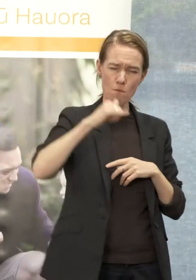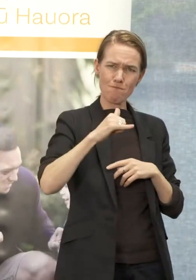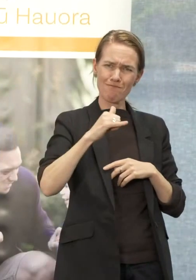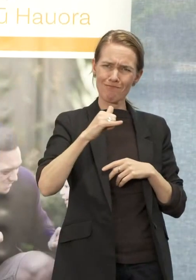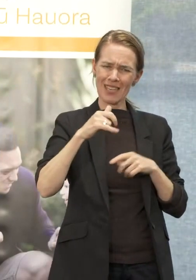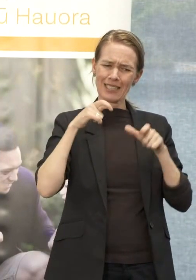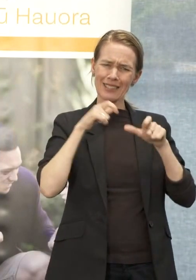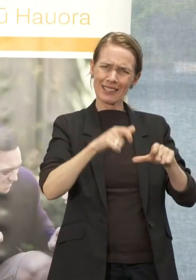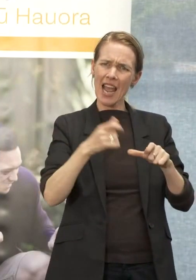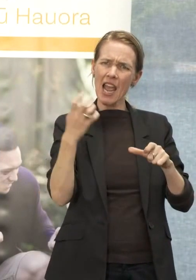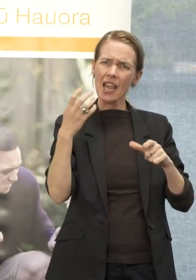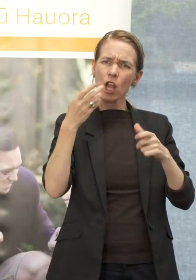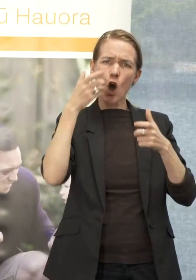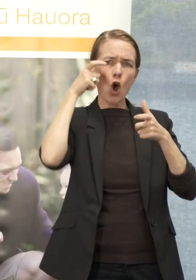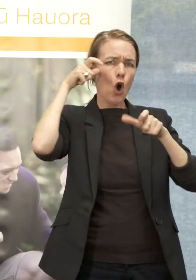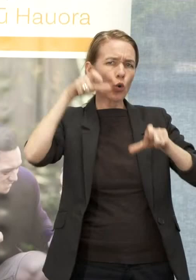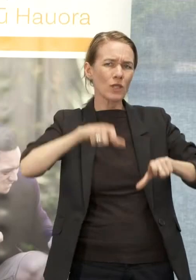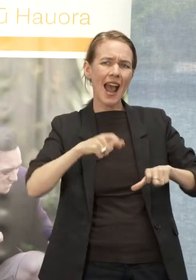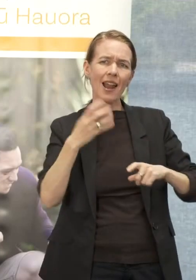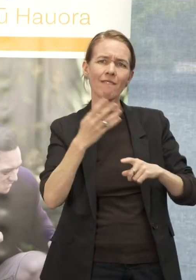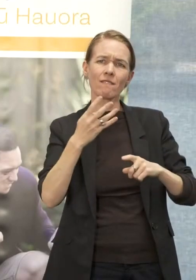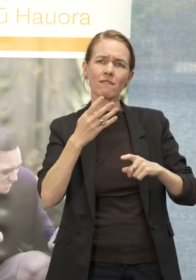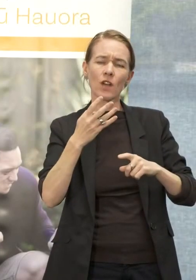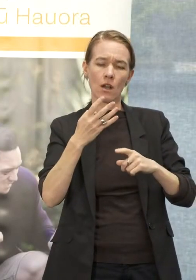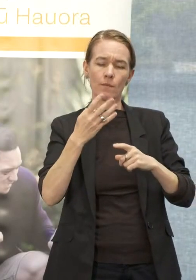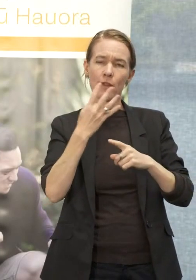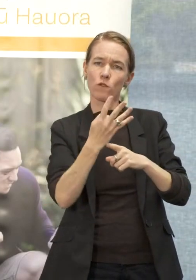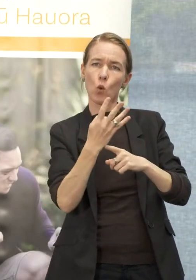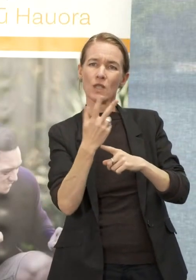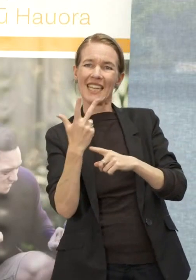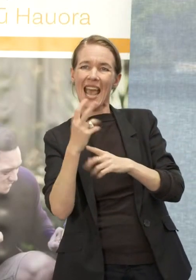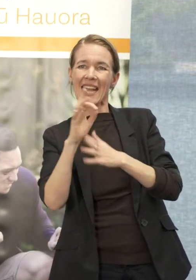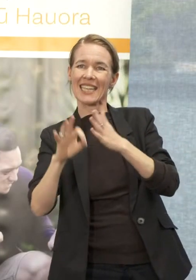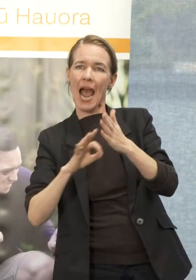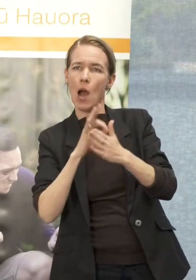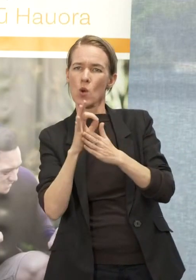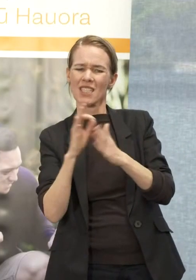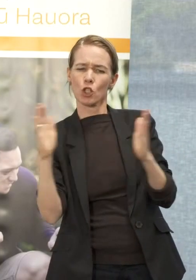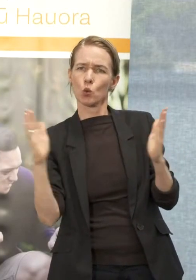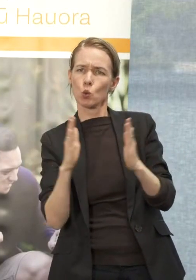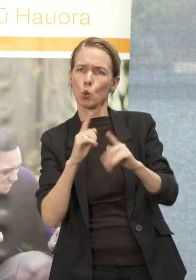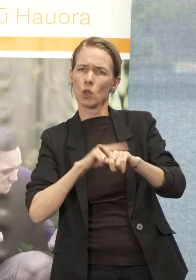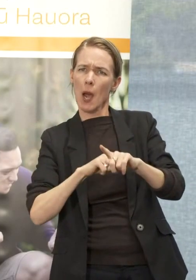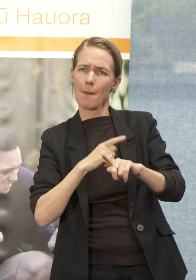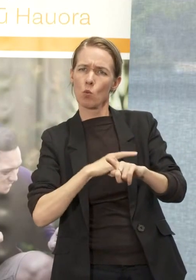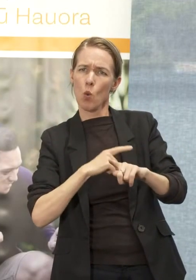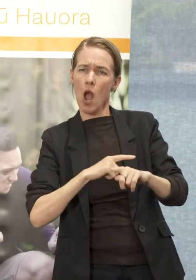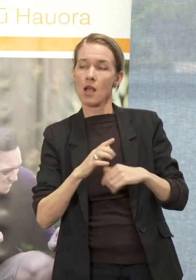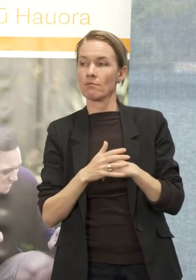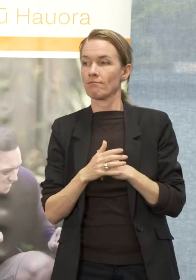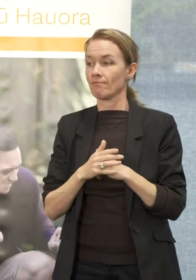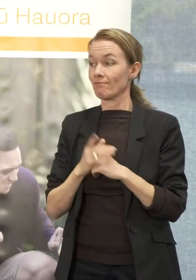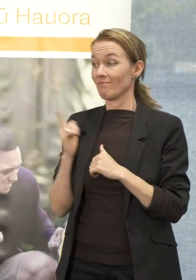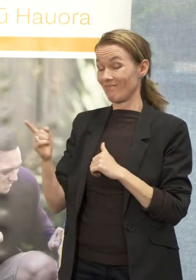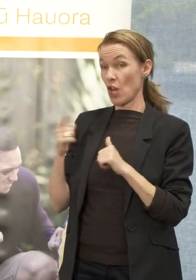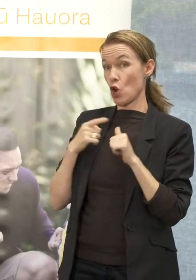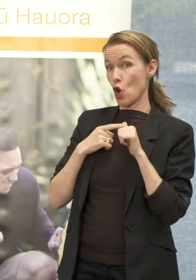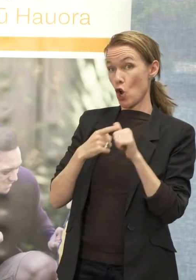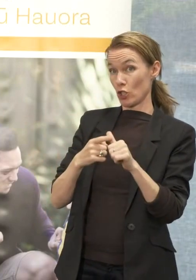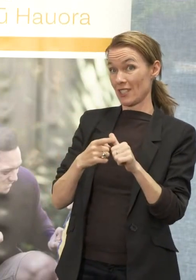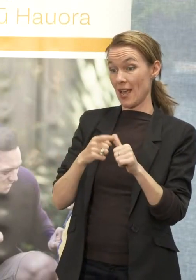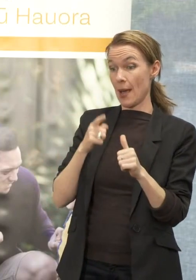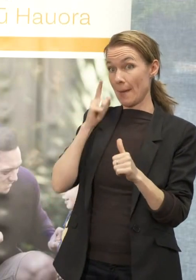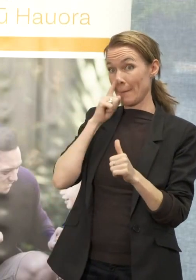that those individuals are doing in the high-risk countries, that they are effectively in quarantine during that